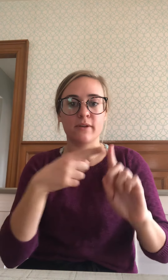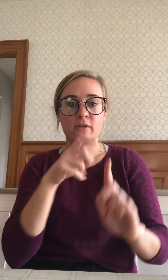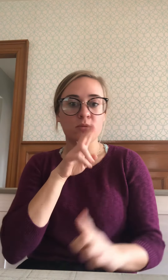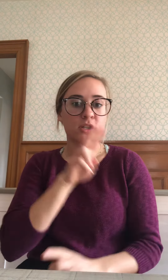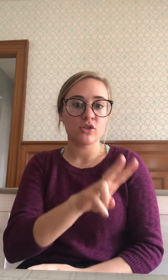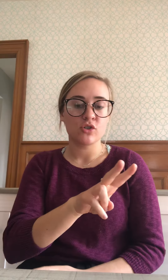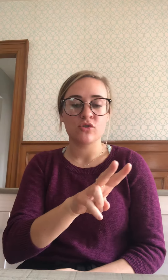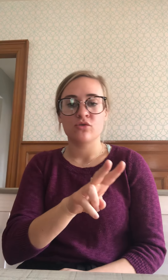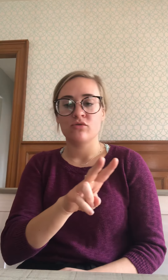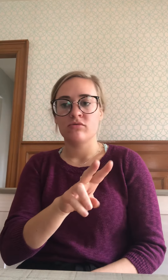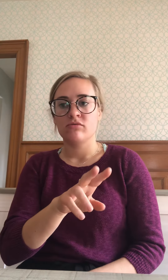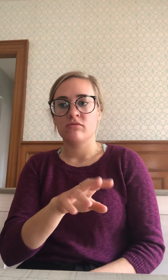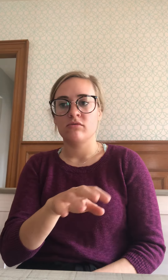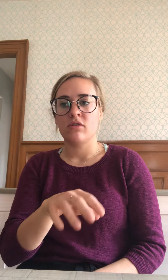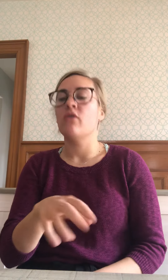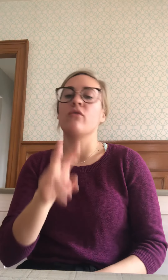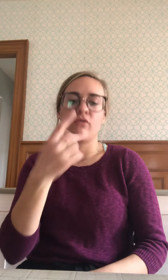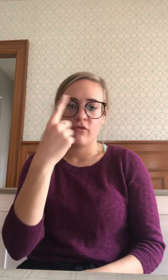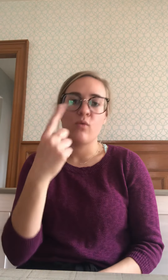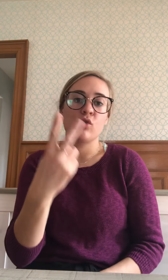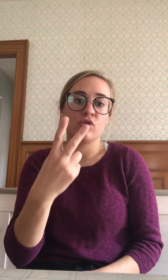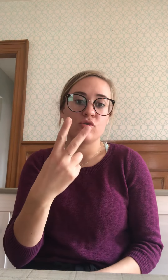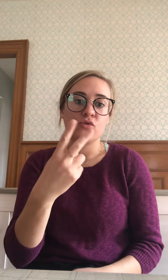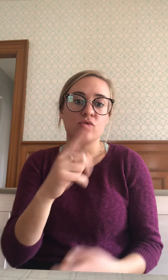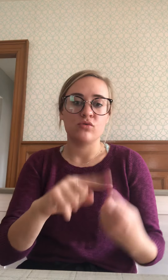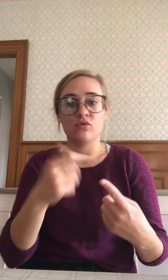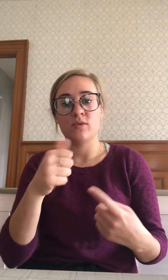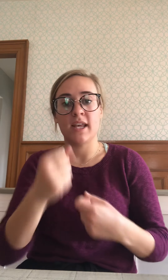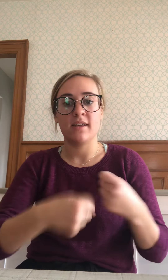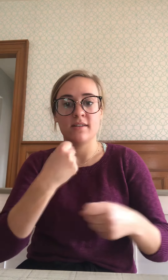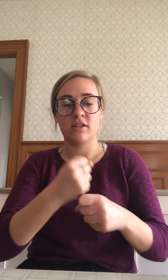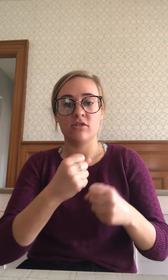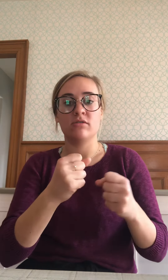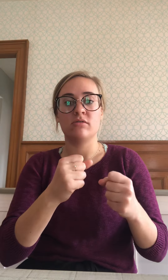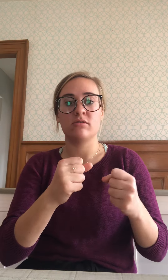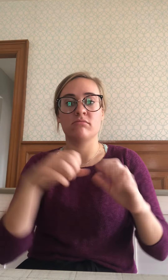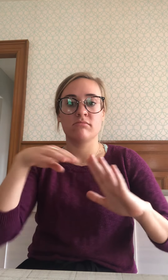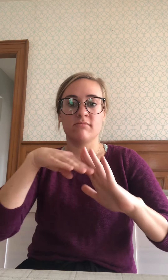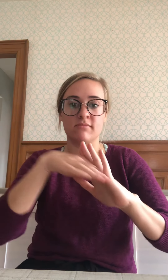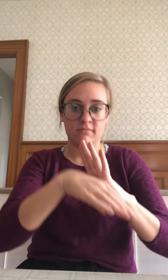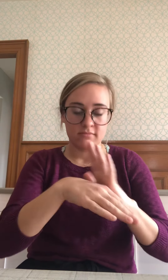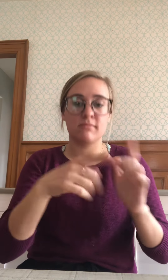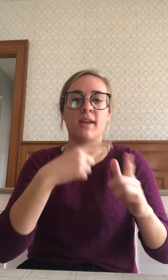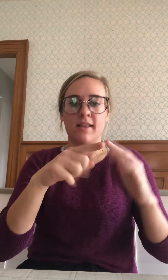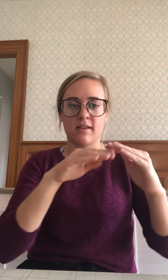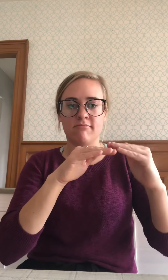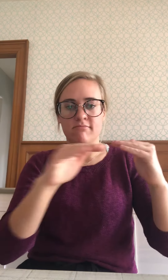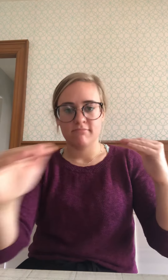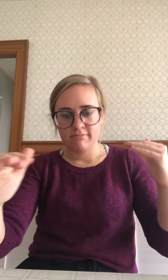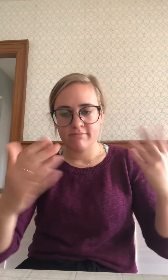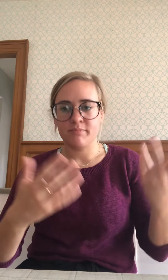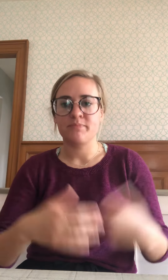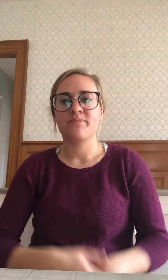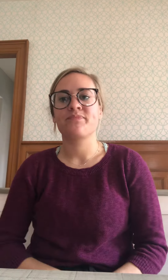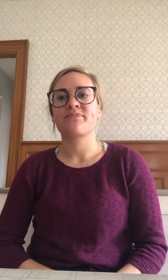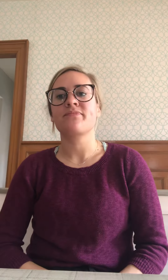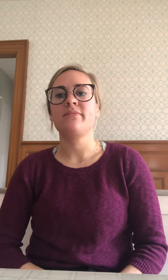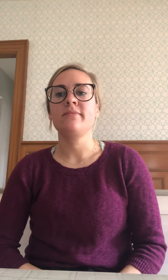then it tends to stabilize. Accompanying features could be seizures, skin pigmentation or vitiligo. Vitiligo